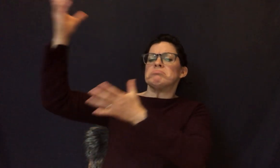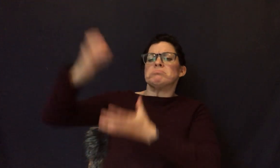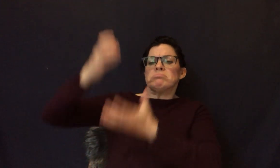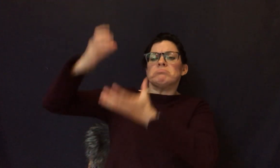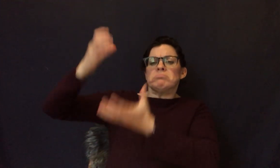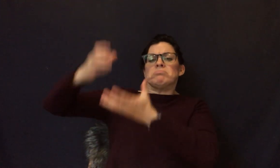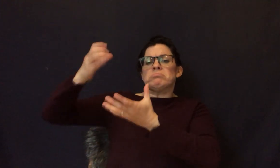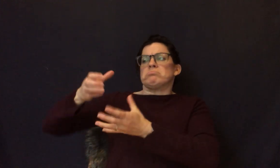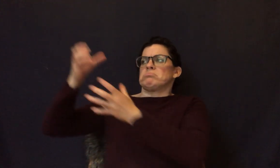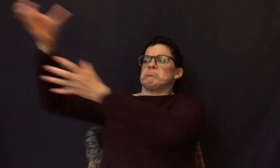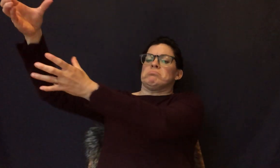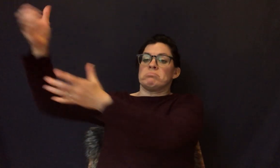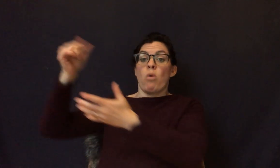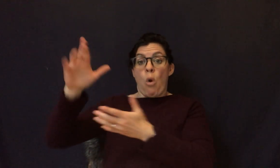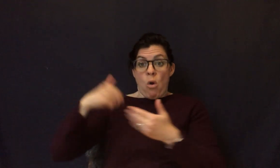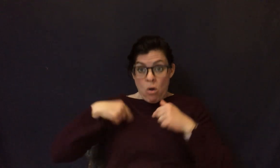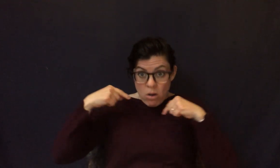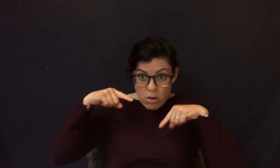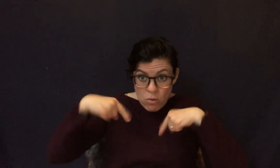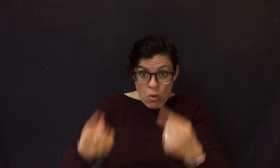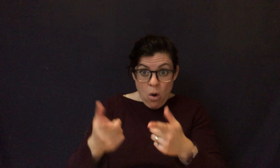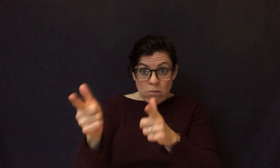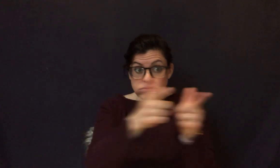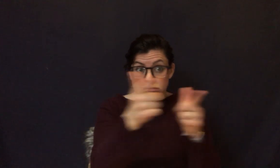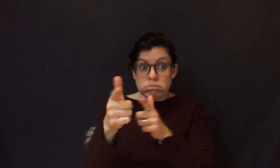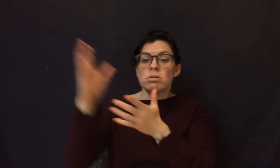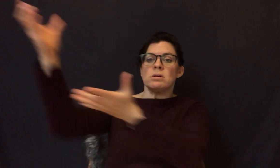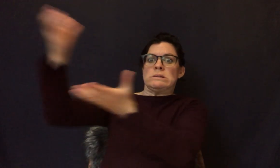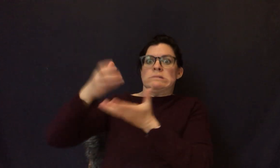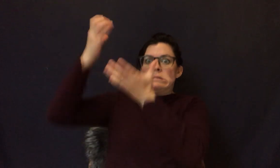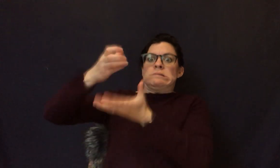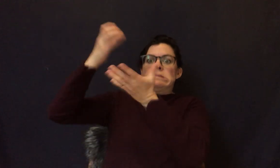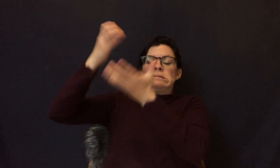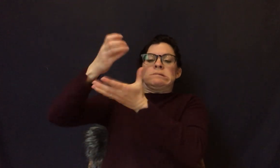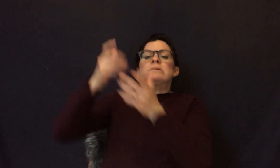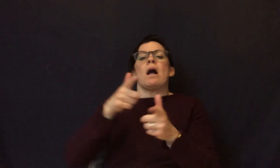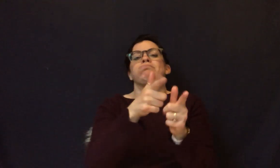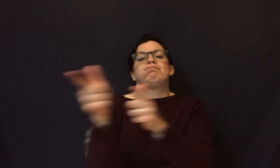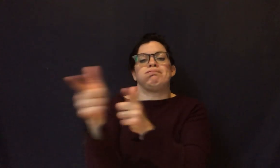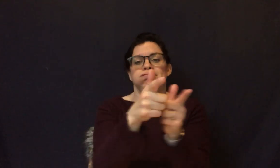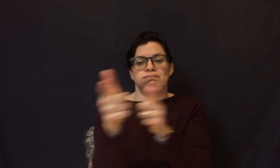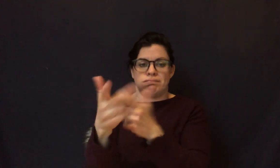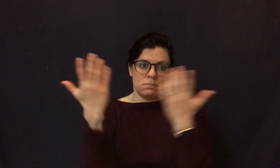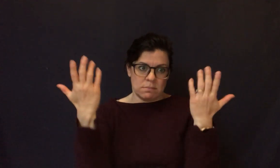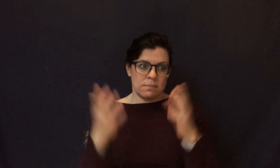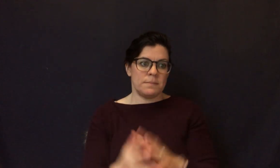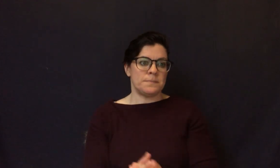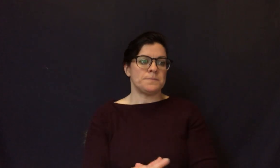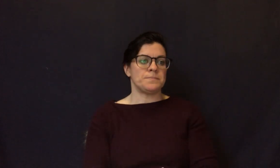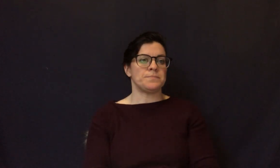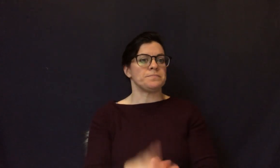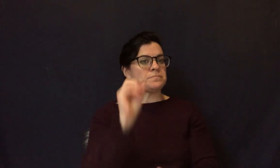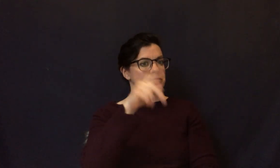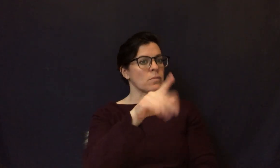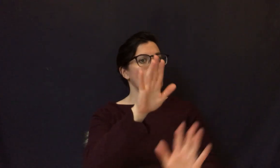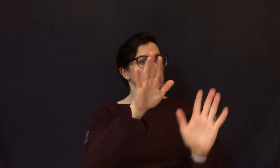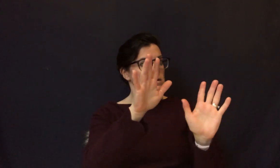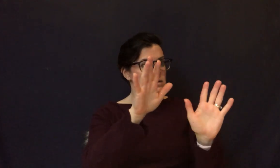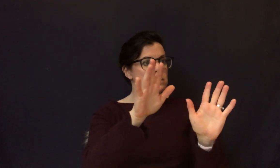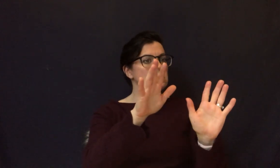chapter there. All right. I didn't even move the page. And we just hit the whole thing. Yeah. Boom. Okay.